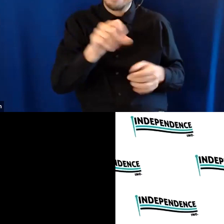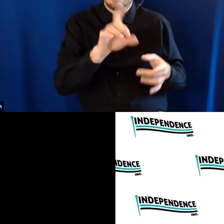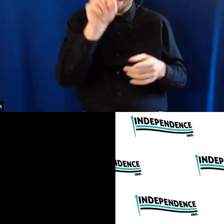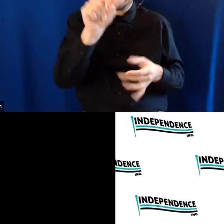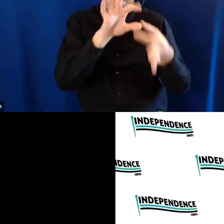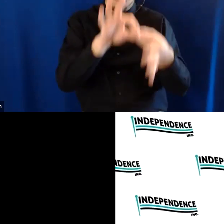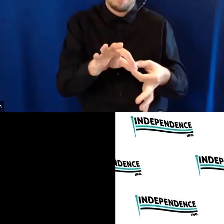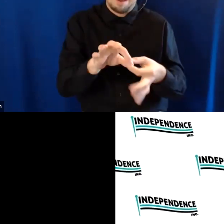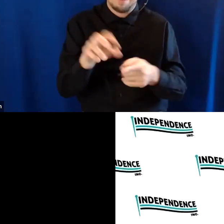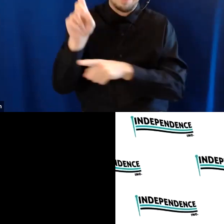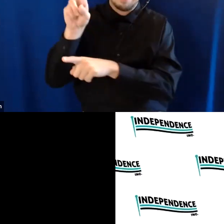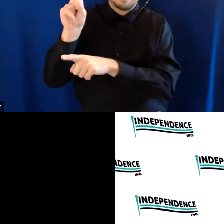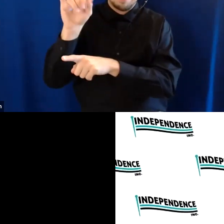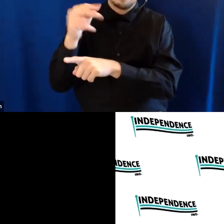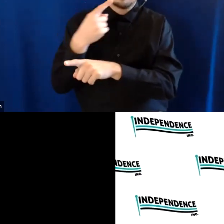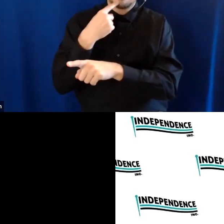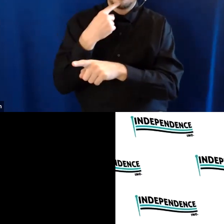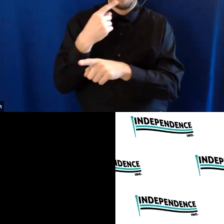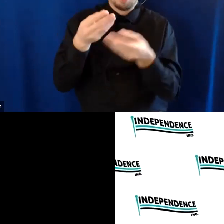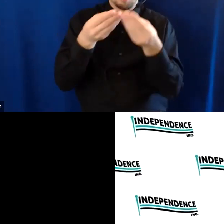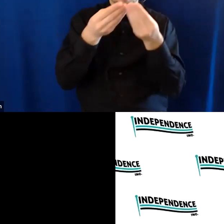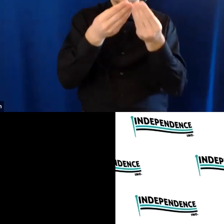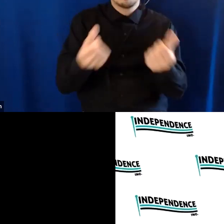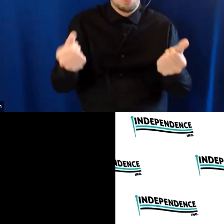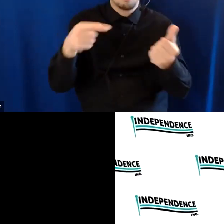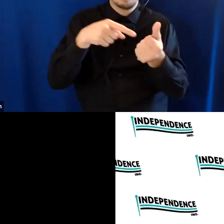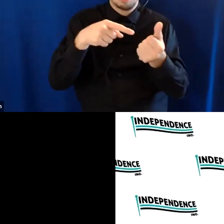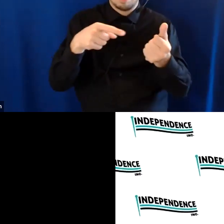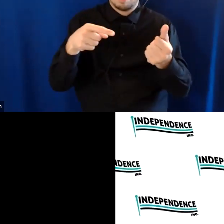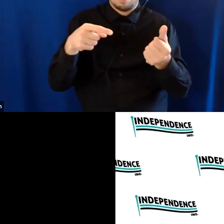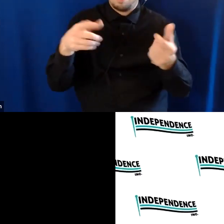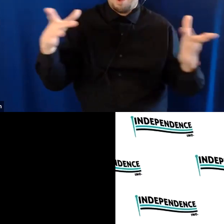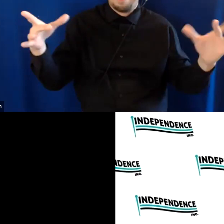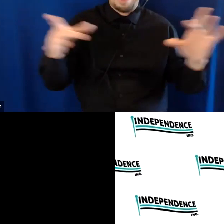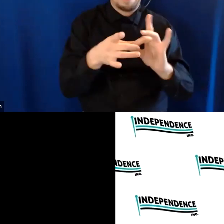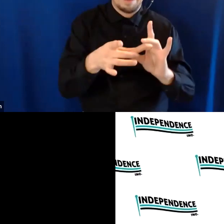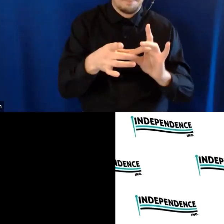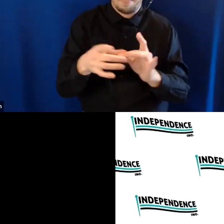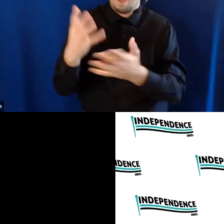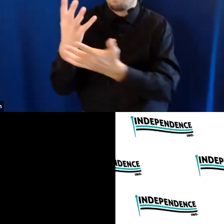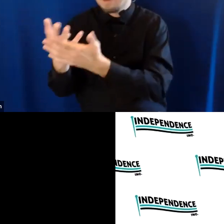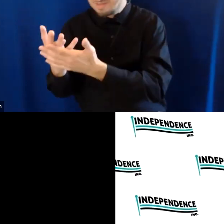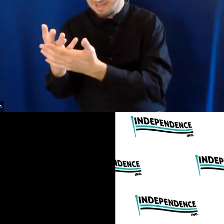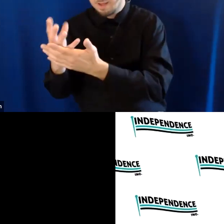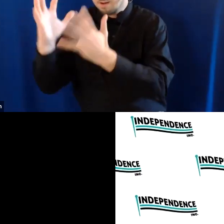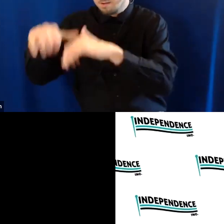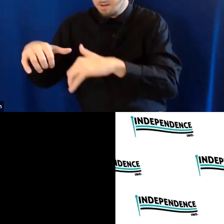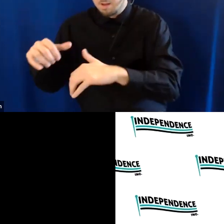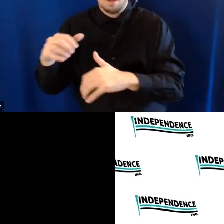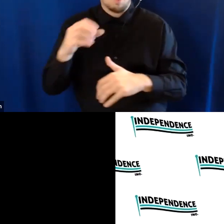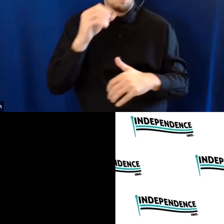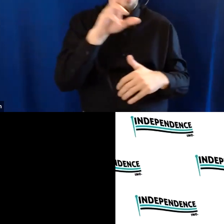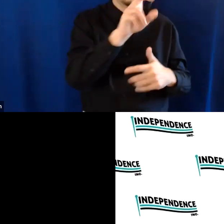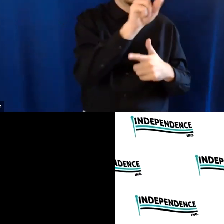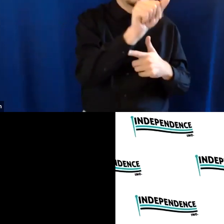what Dustin was saying. The solutions are definitely interconnected, whether that's between prison abolition or disability